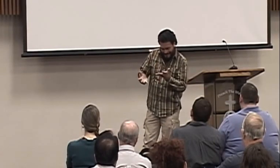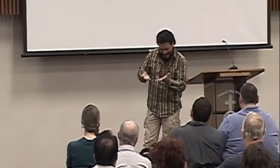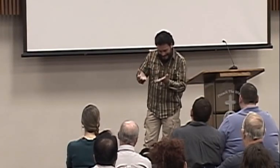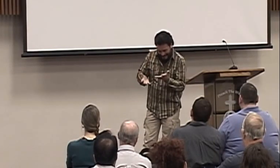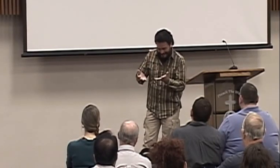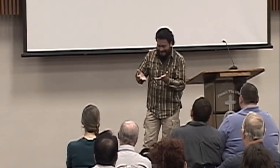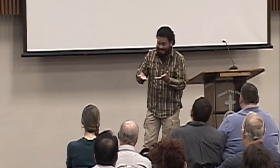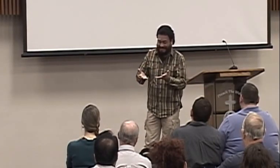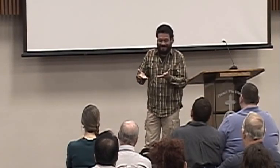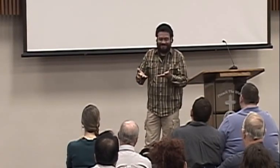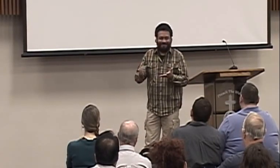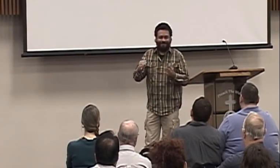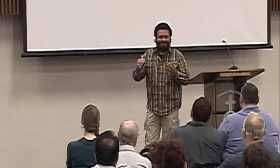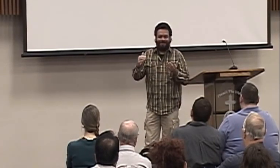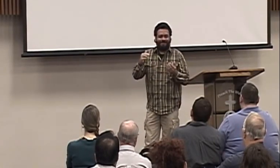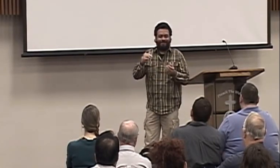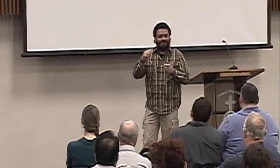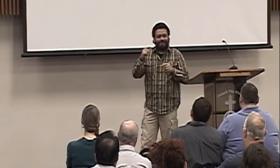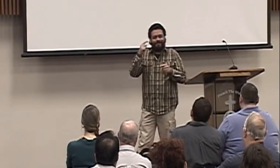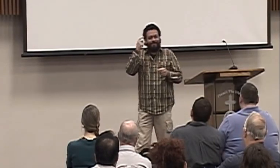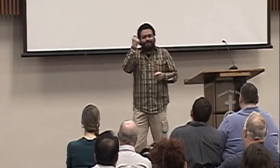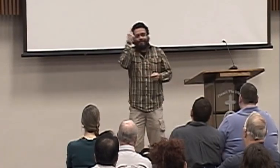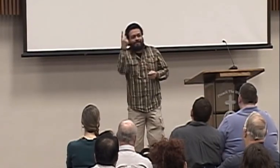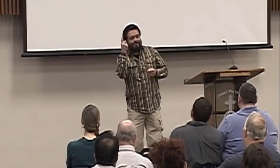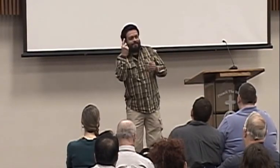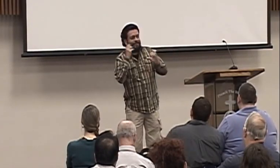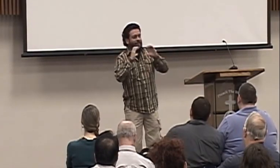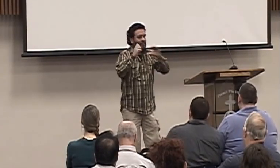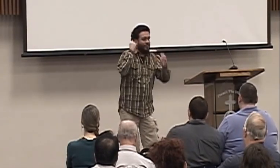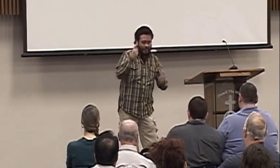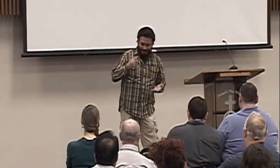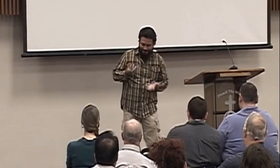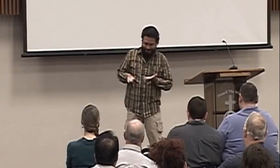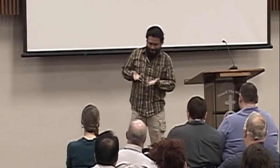name, but really a lot more difficult to communicate.